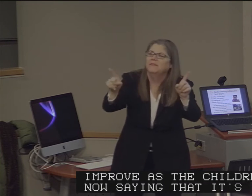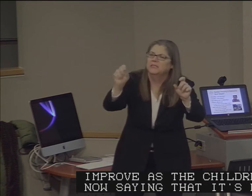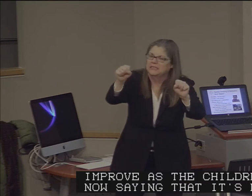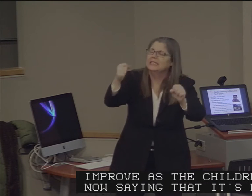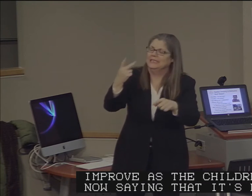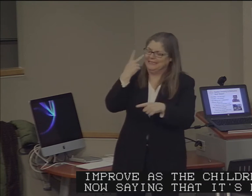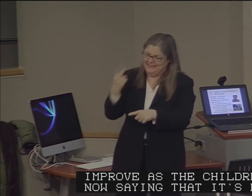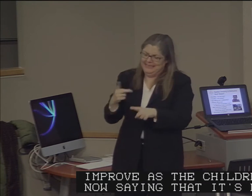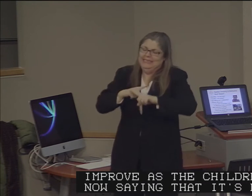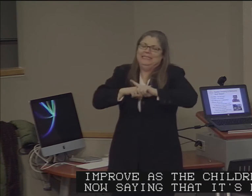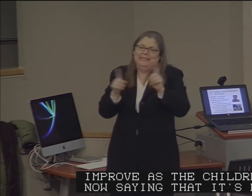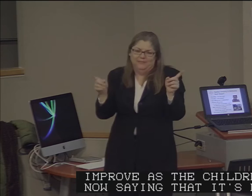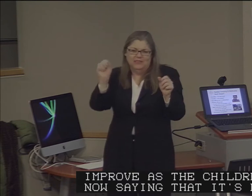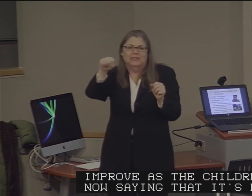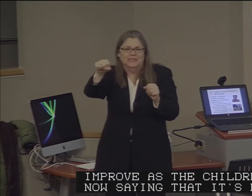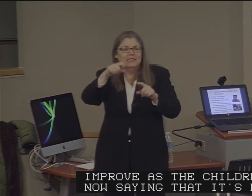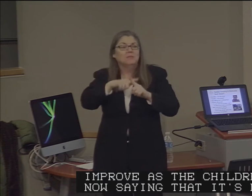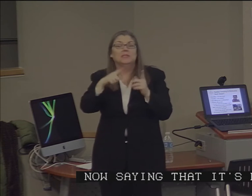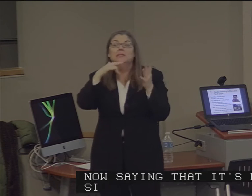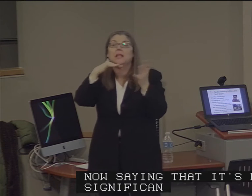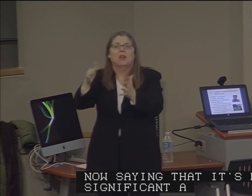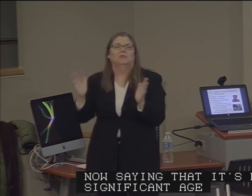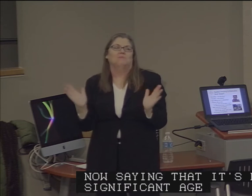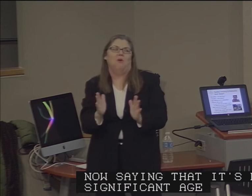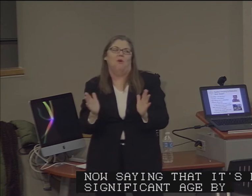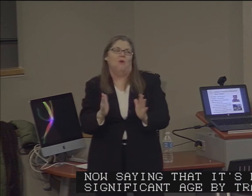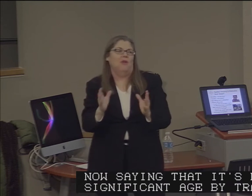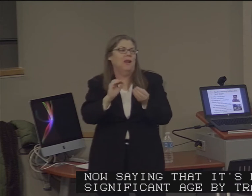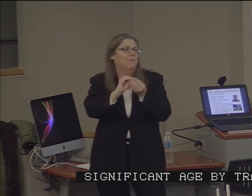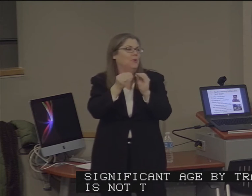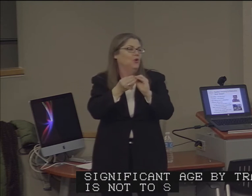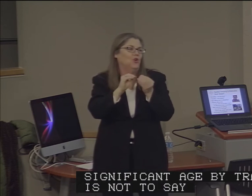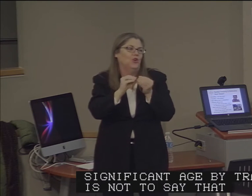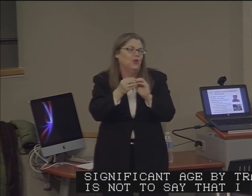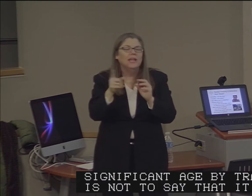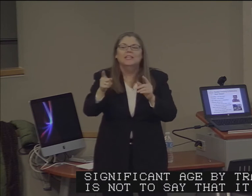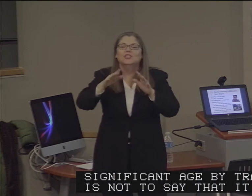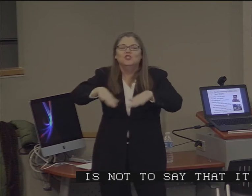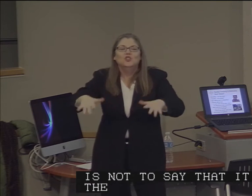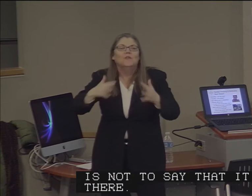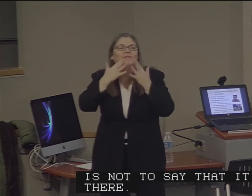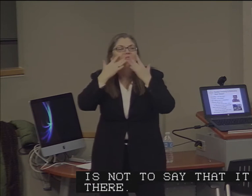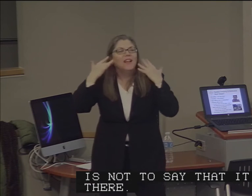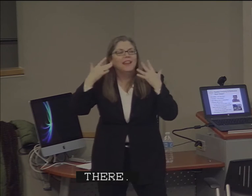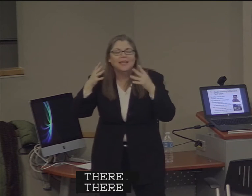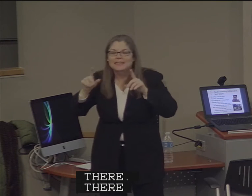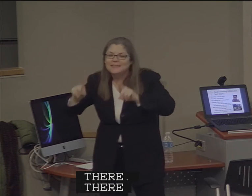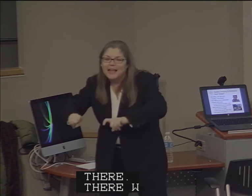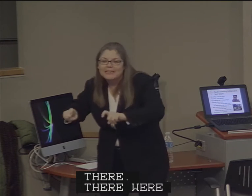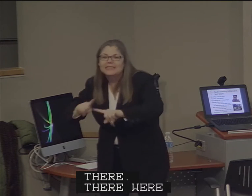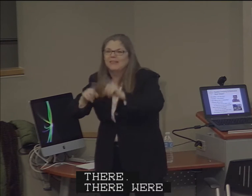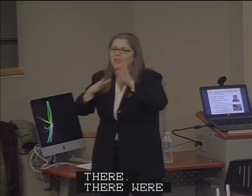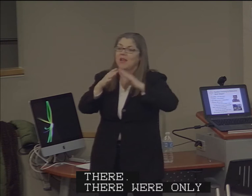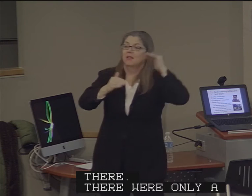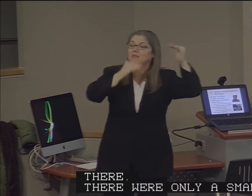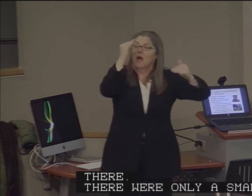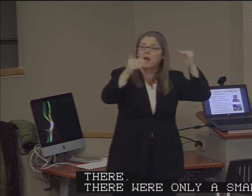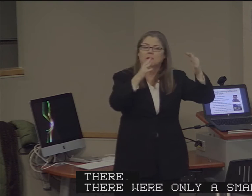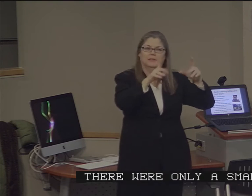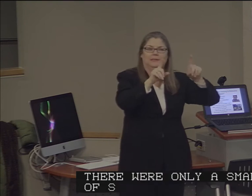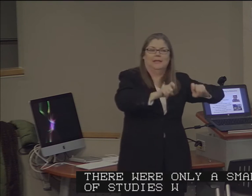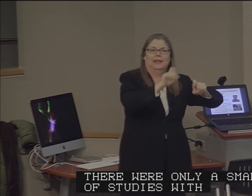of studies of children, and of course they use certain child-friendly techniques that are not the same techniques as the adults are